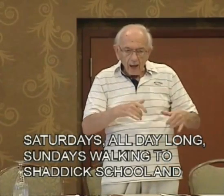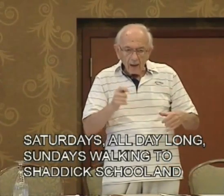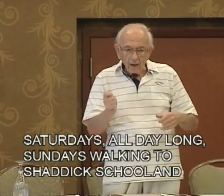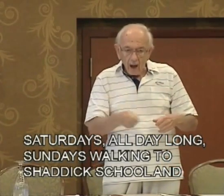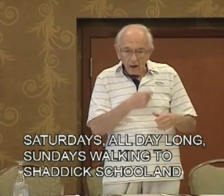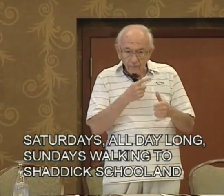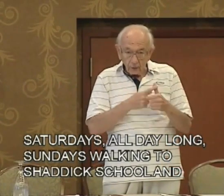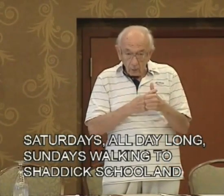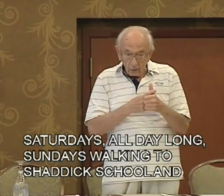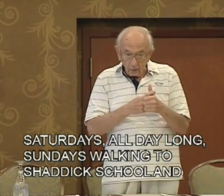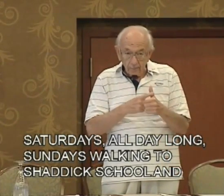and playing golf